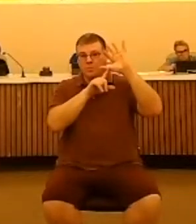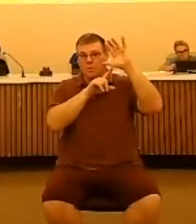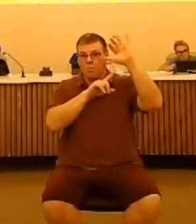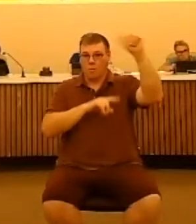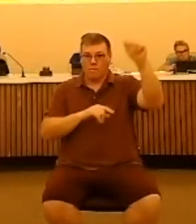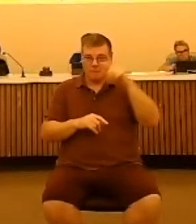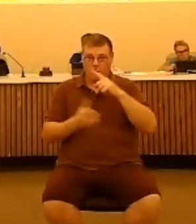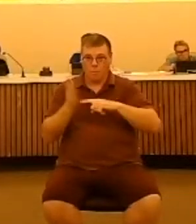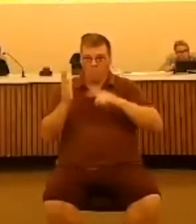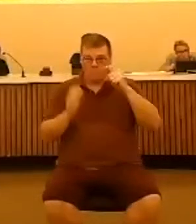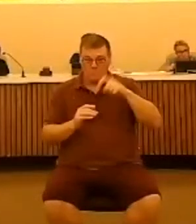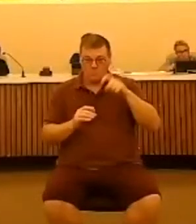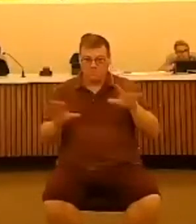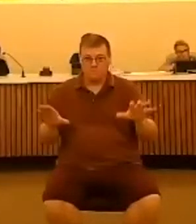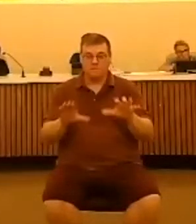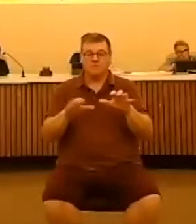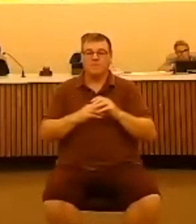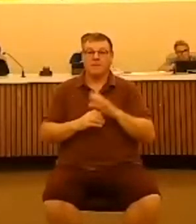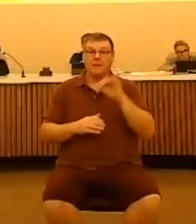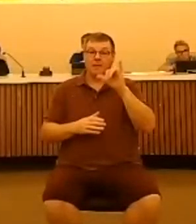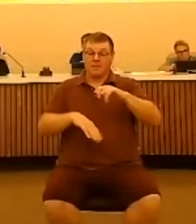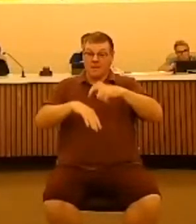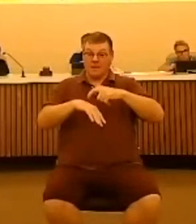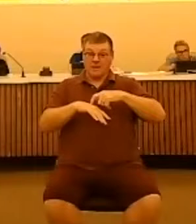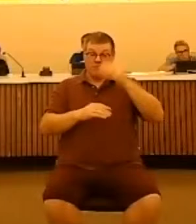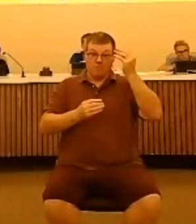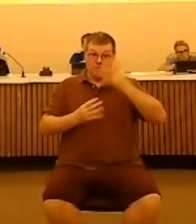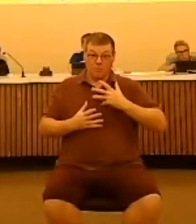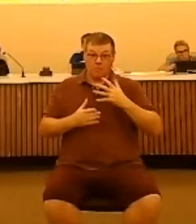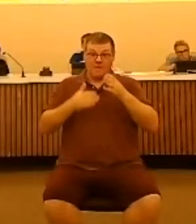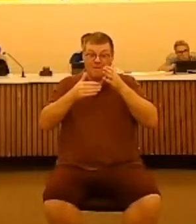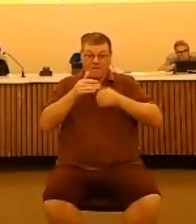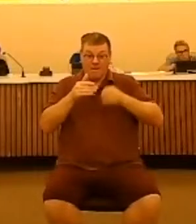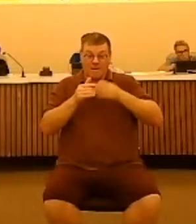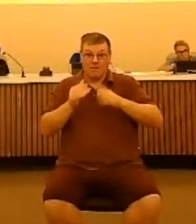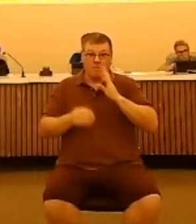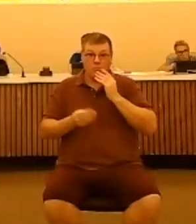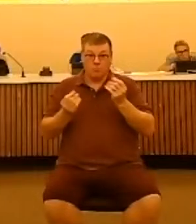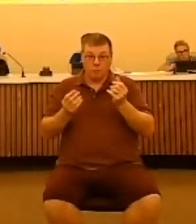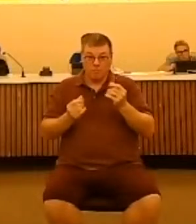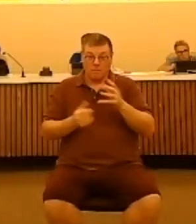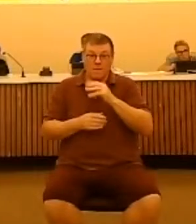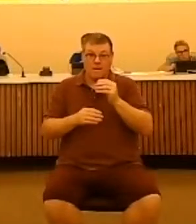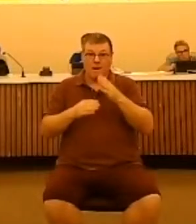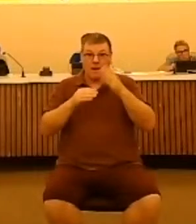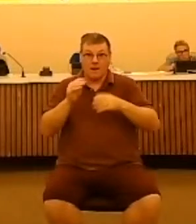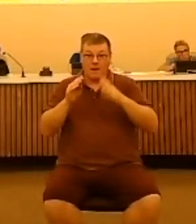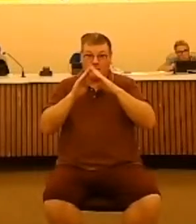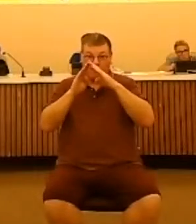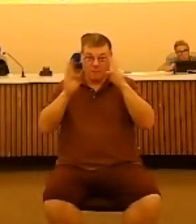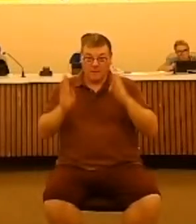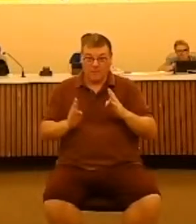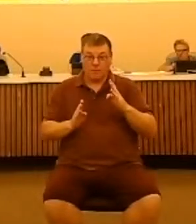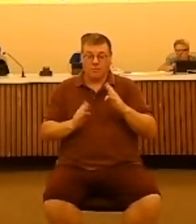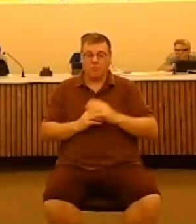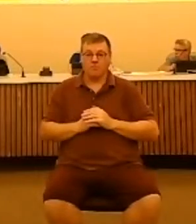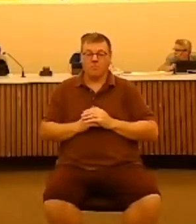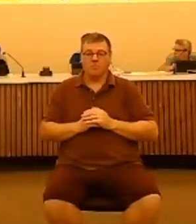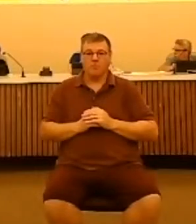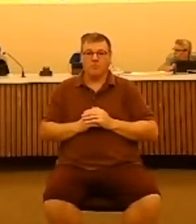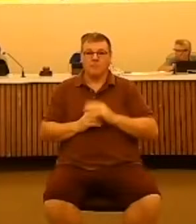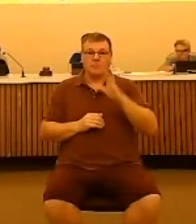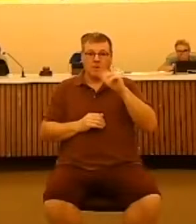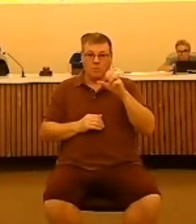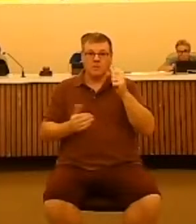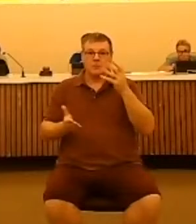it should be. At that time, we were told that the edge of our property and possibly the edge of our house, the back edge,